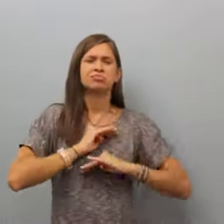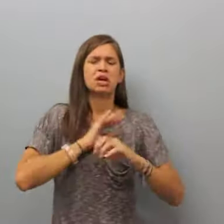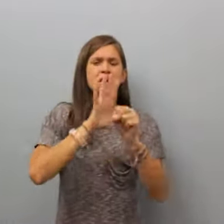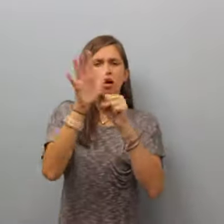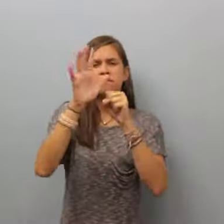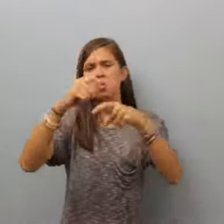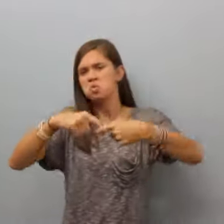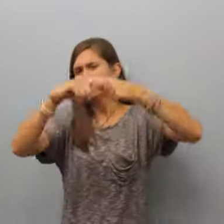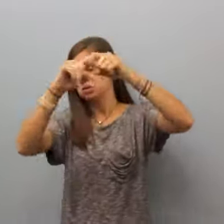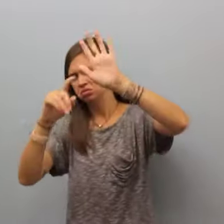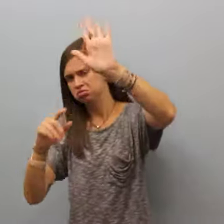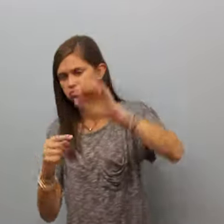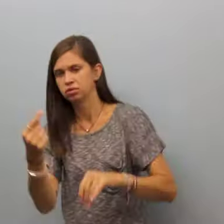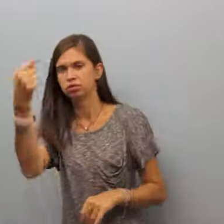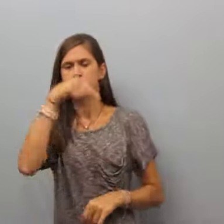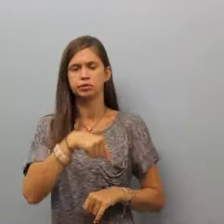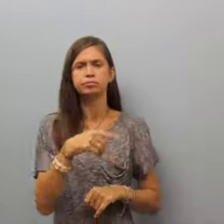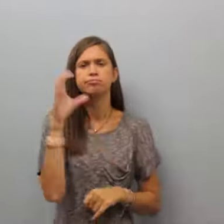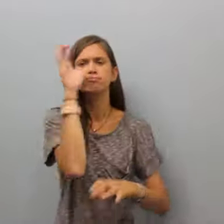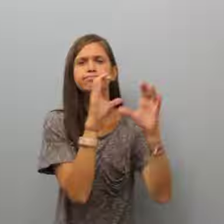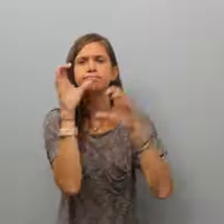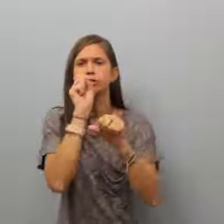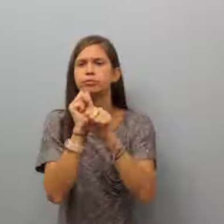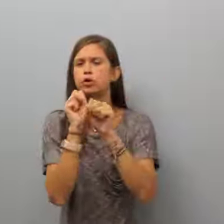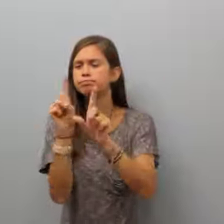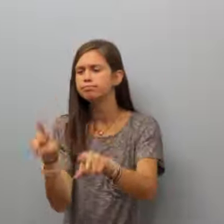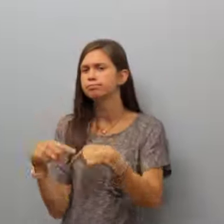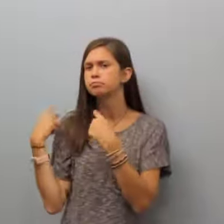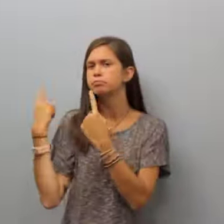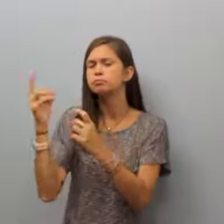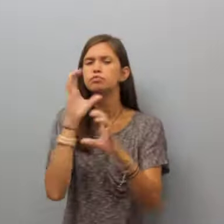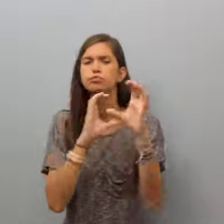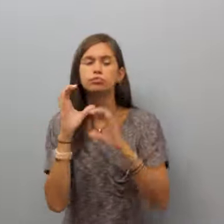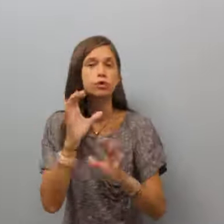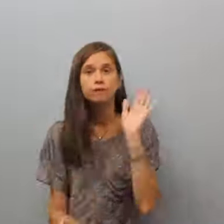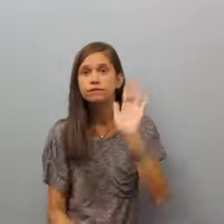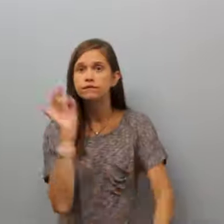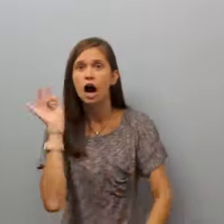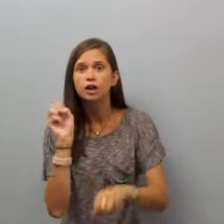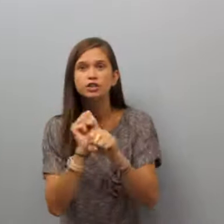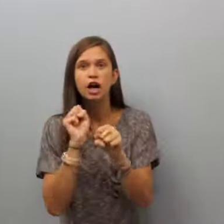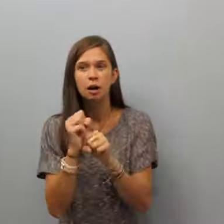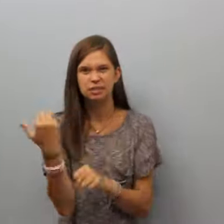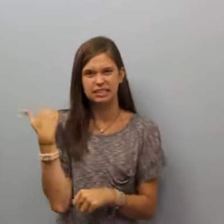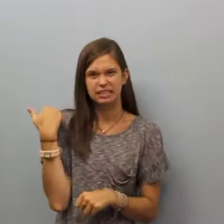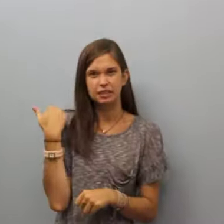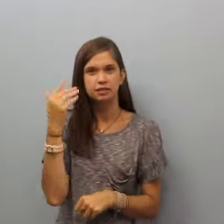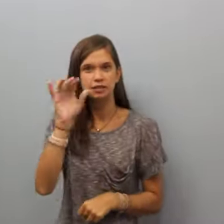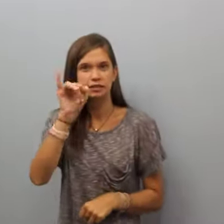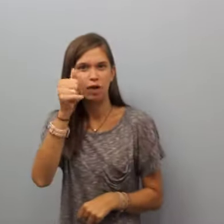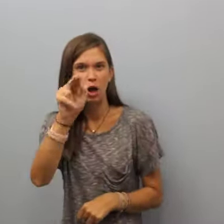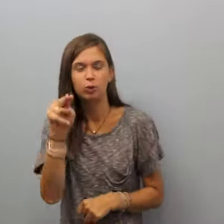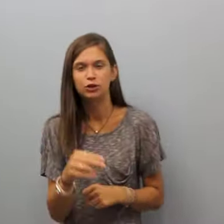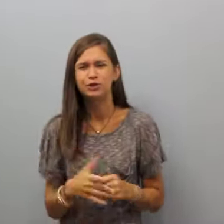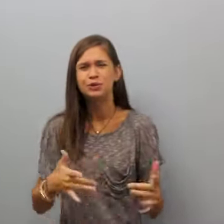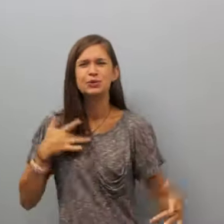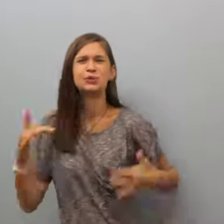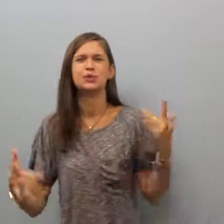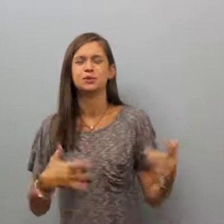She went to Quinnipiac Community College. After taking some classes for a couple years, decided to hold off